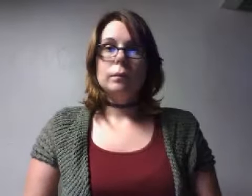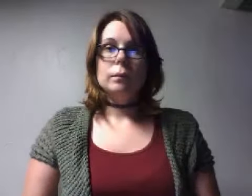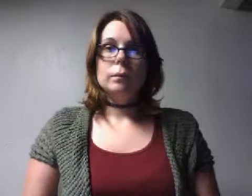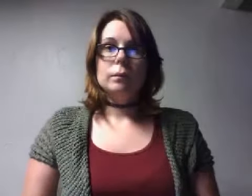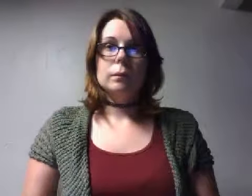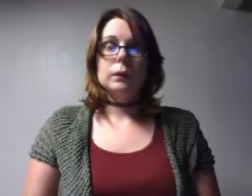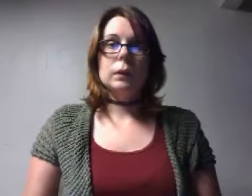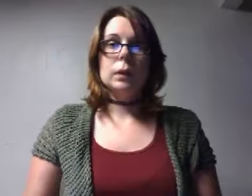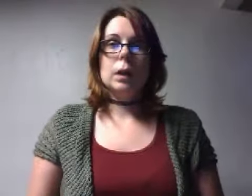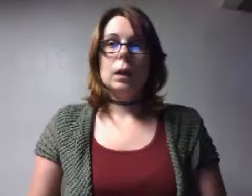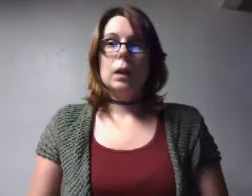things when I'm shooting.